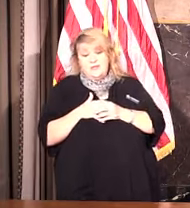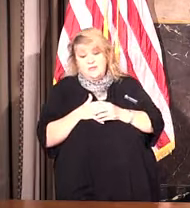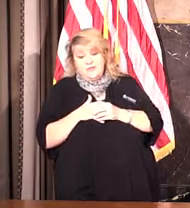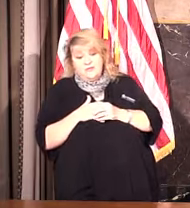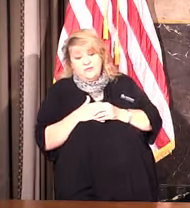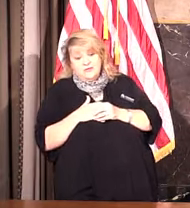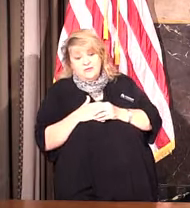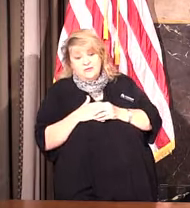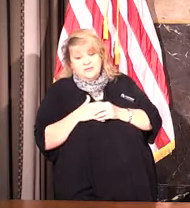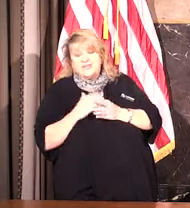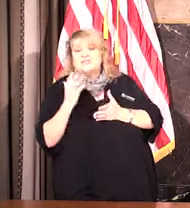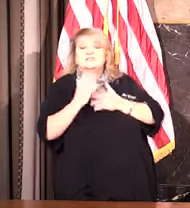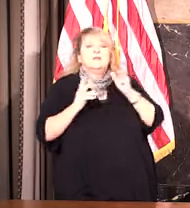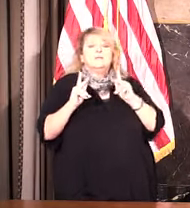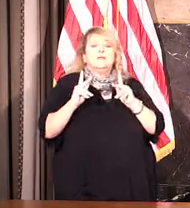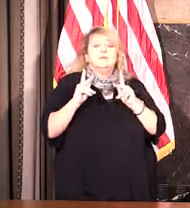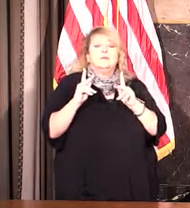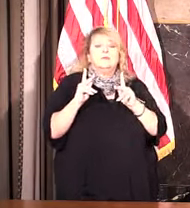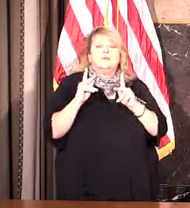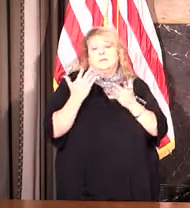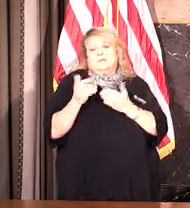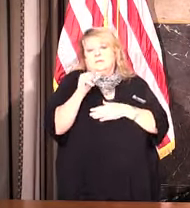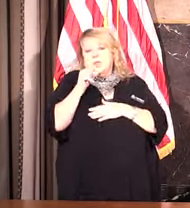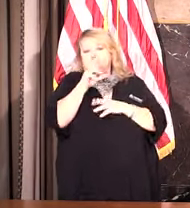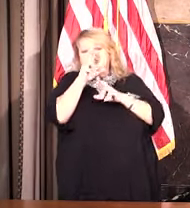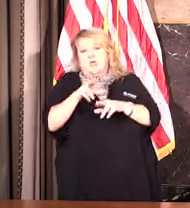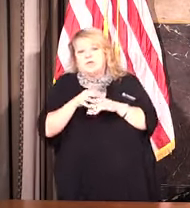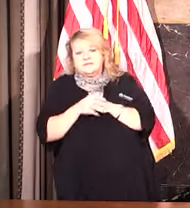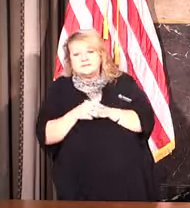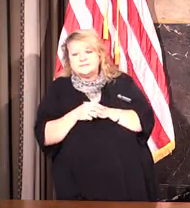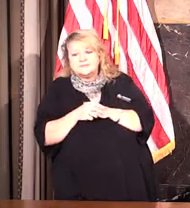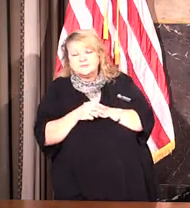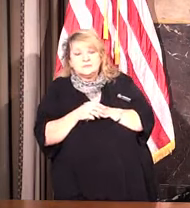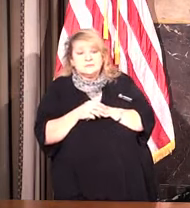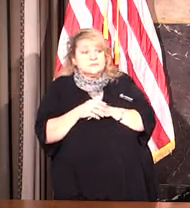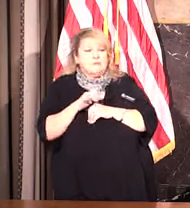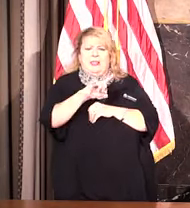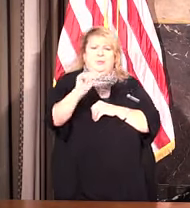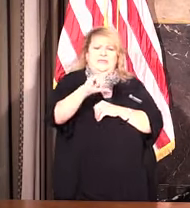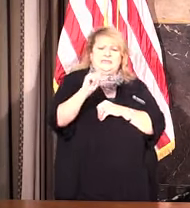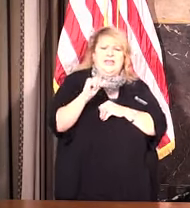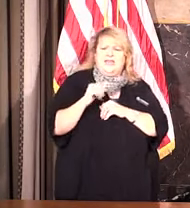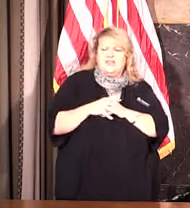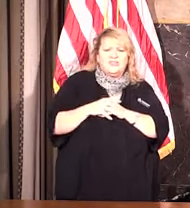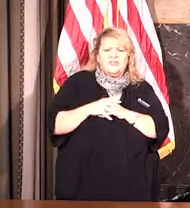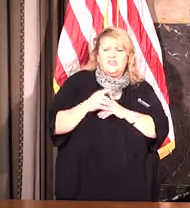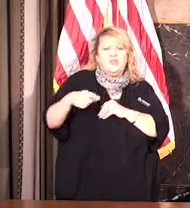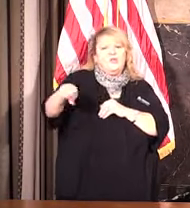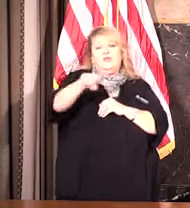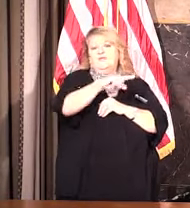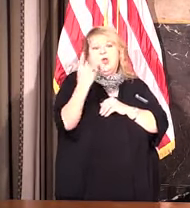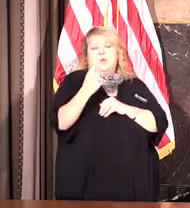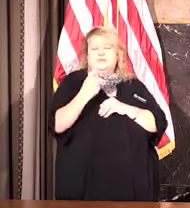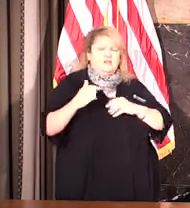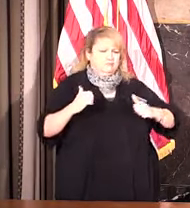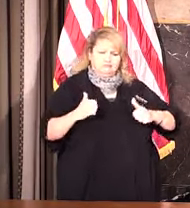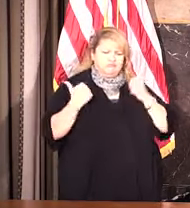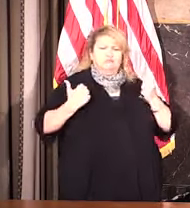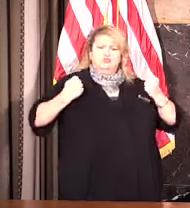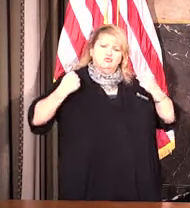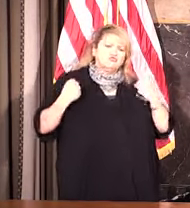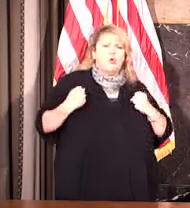time? I hope and pray that's not the case. I don't believe that's the case. Louisianans have always been resilient and